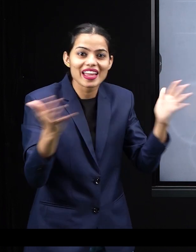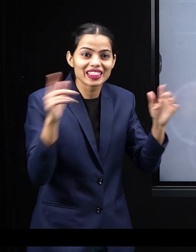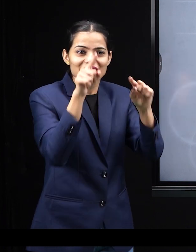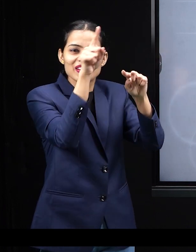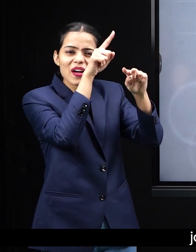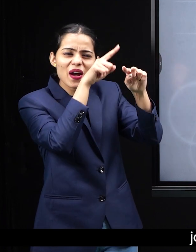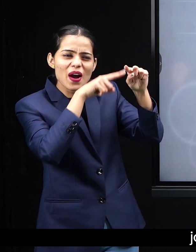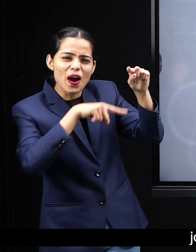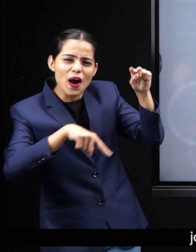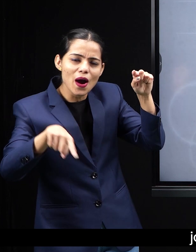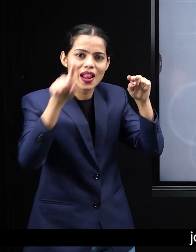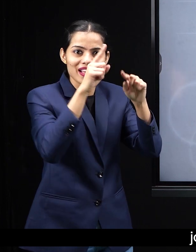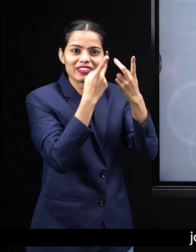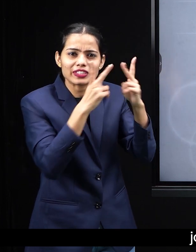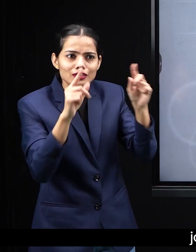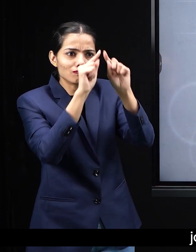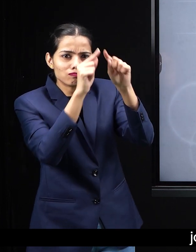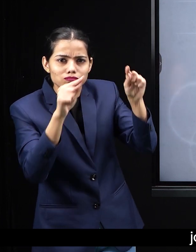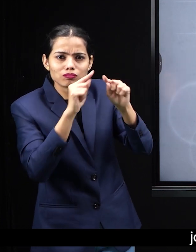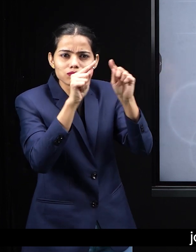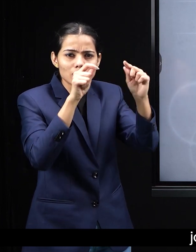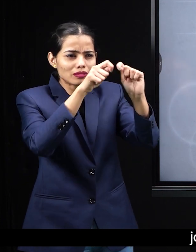curve joining two points is known as arc.